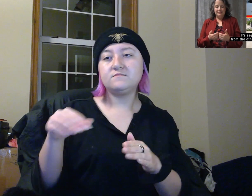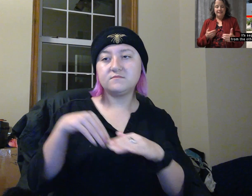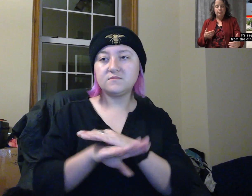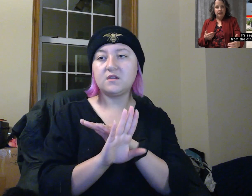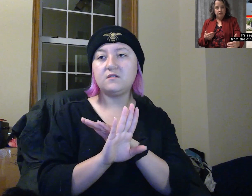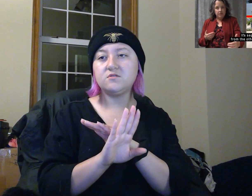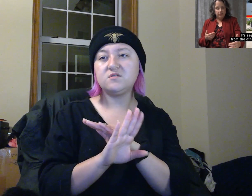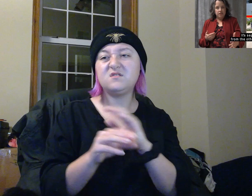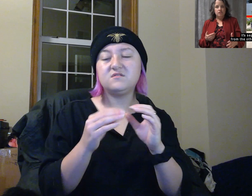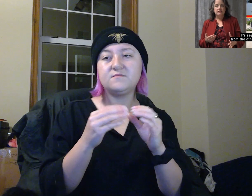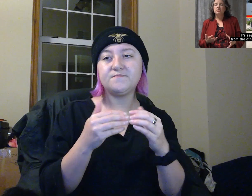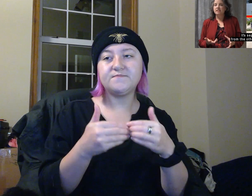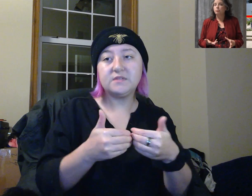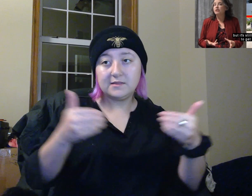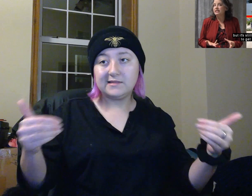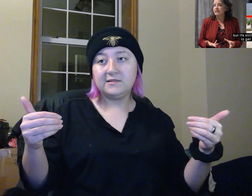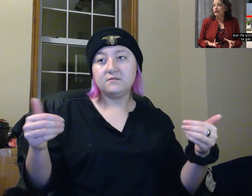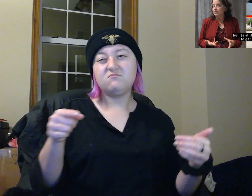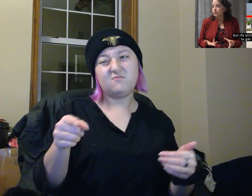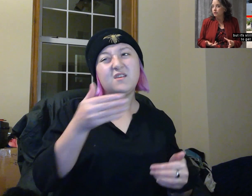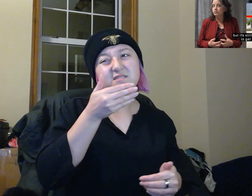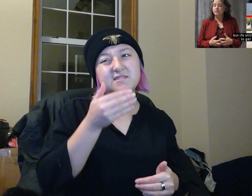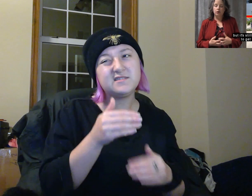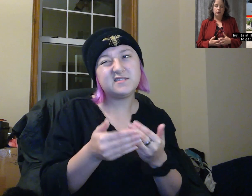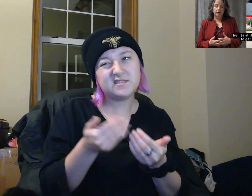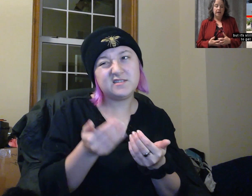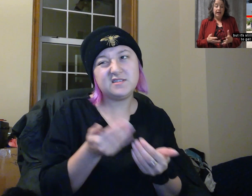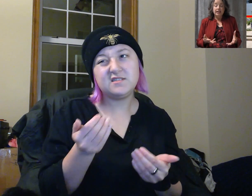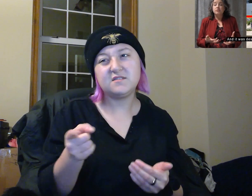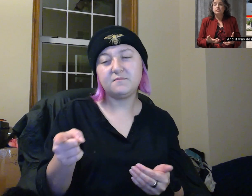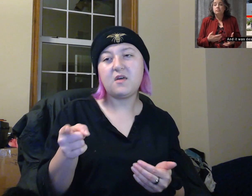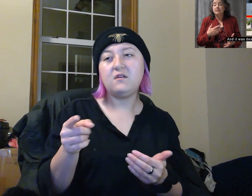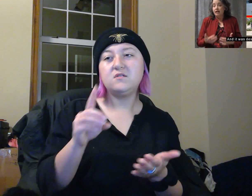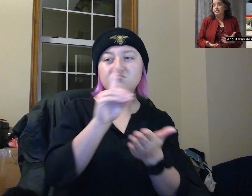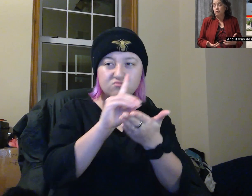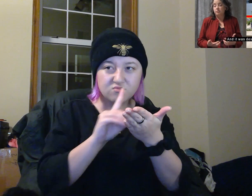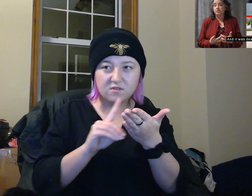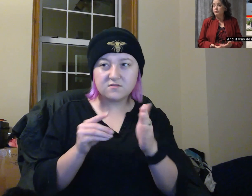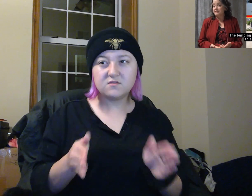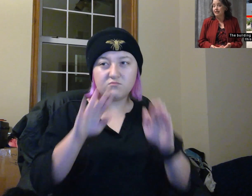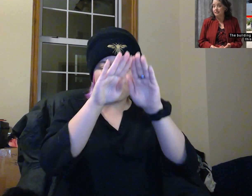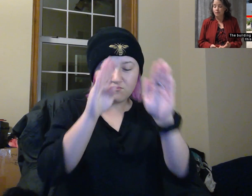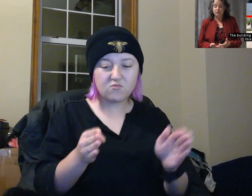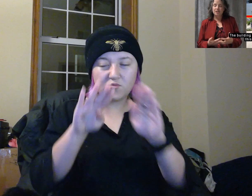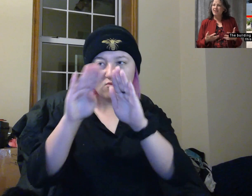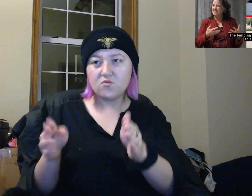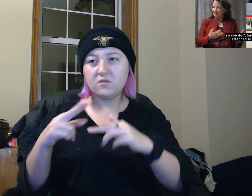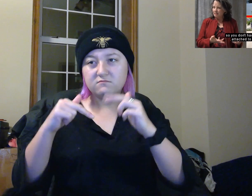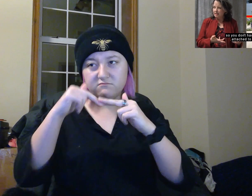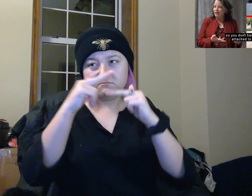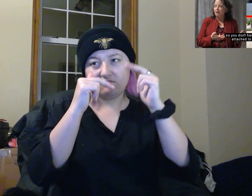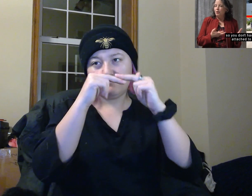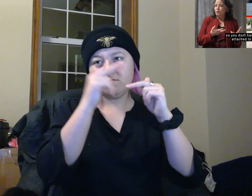It's separated from the other entrances, but it's still pretty easy to get to. So, and it was designed that way. The building was designed this way. So you don't have